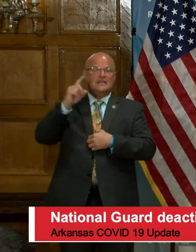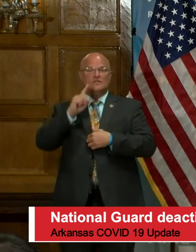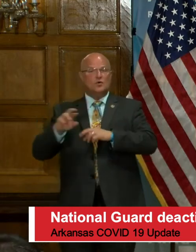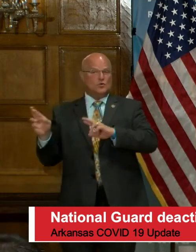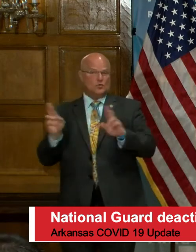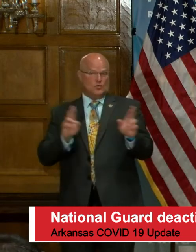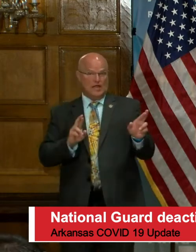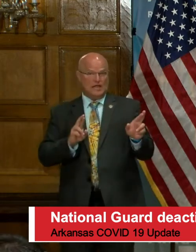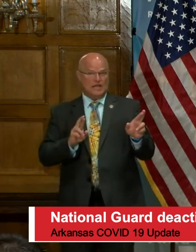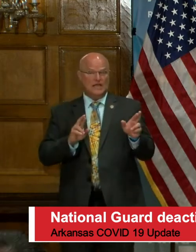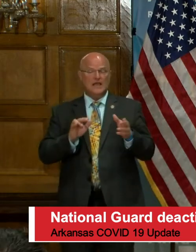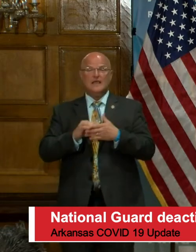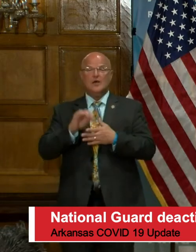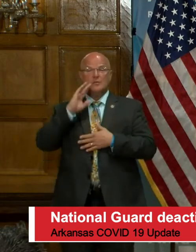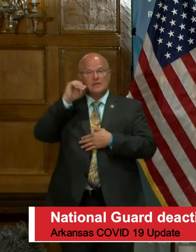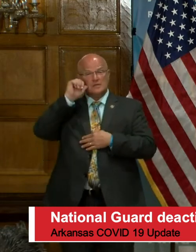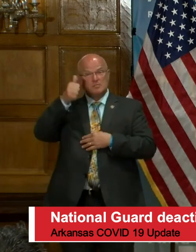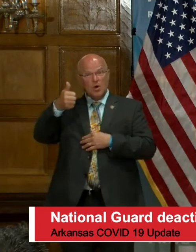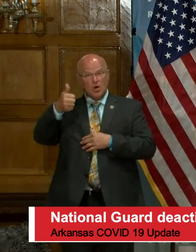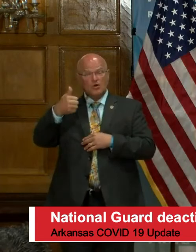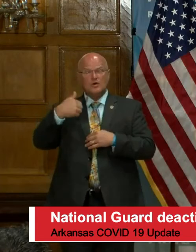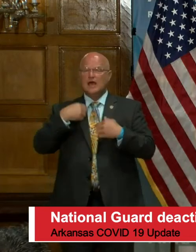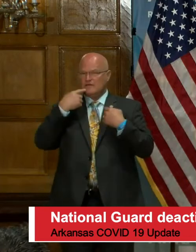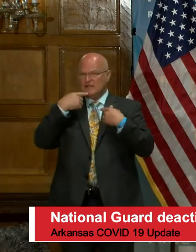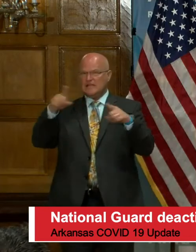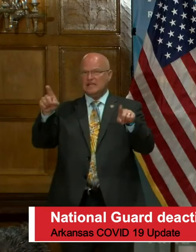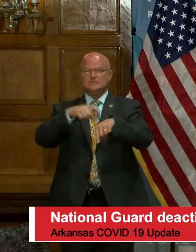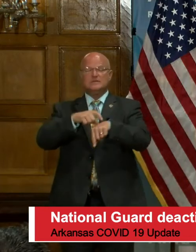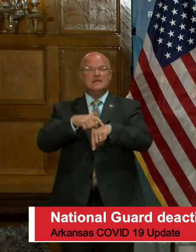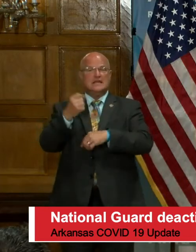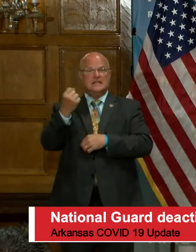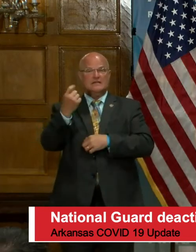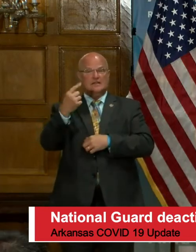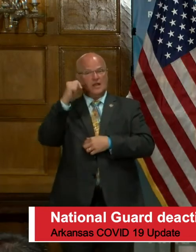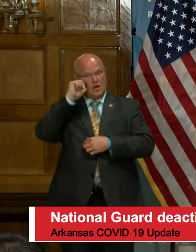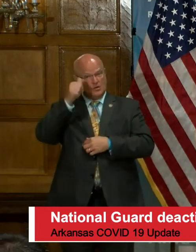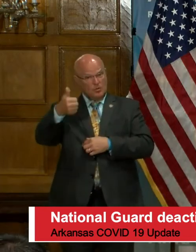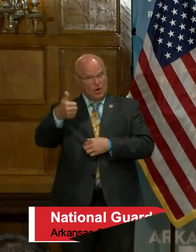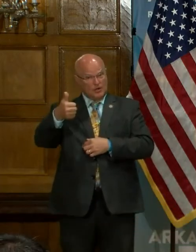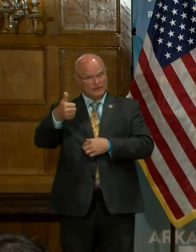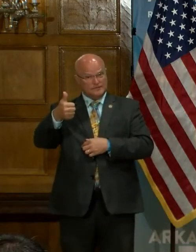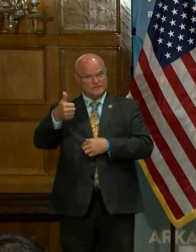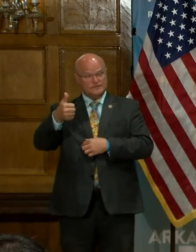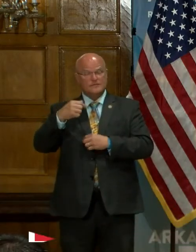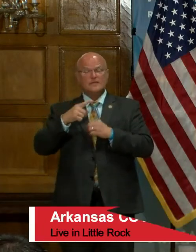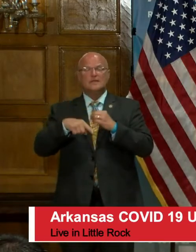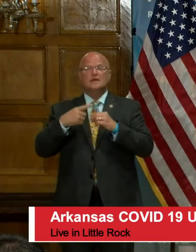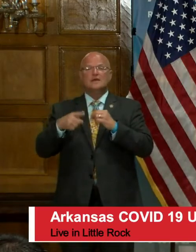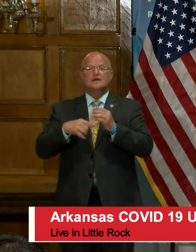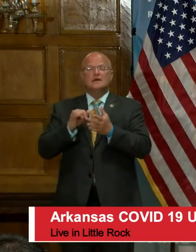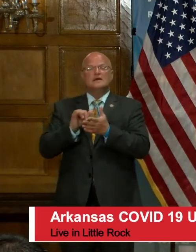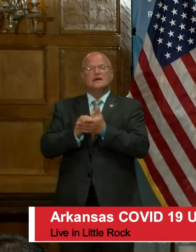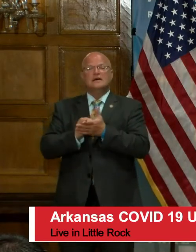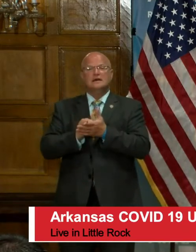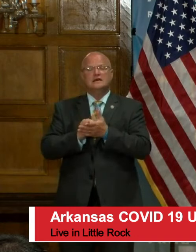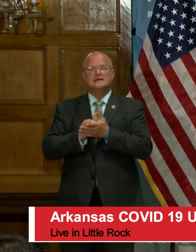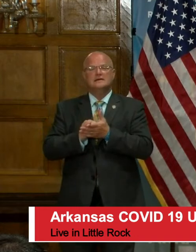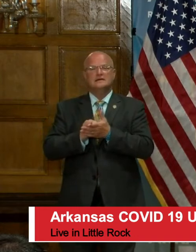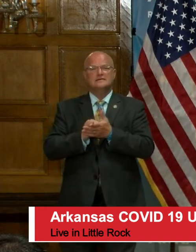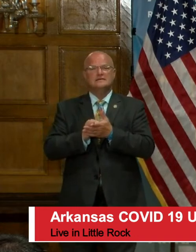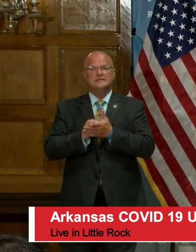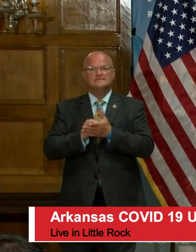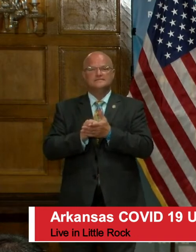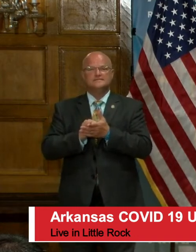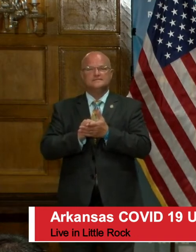ready. That's going to be tomorrow, and I'll have an announcement at 11 o'clock tomorrow in reference to